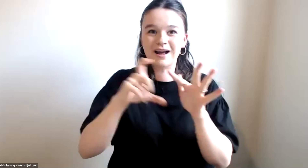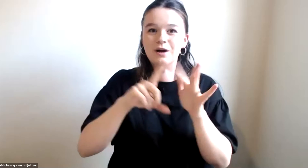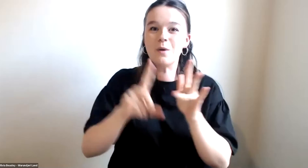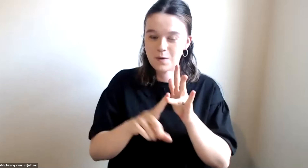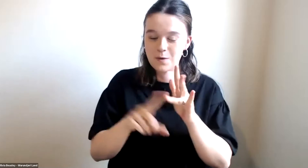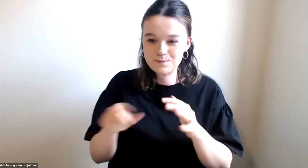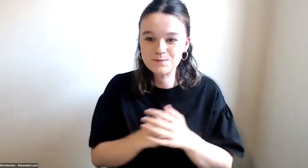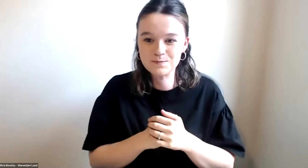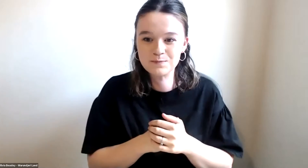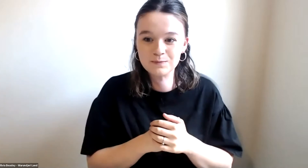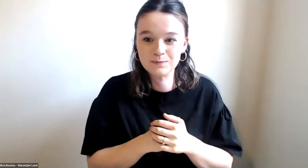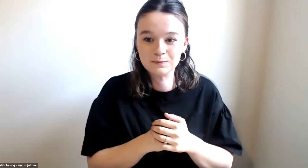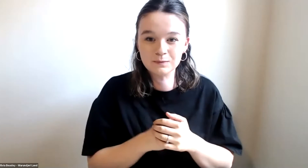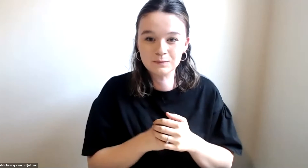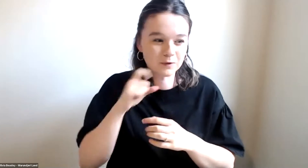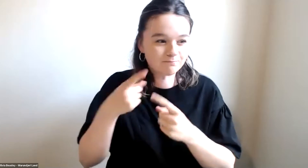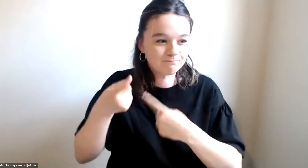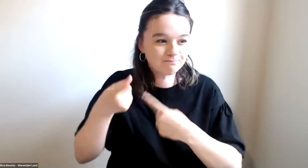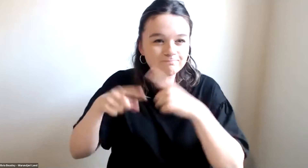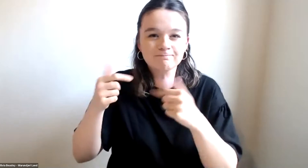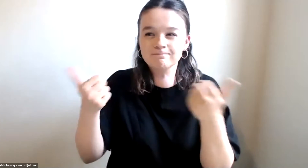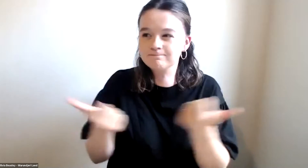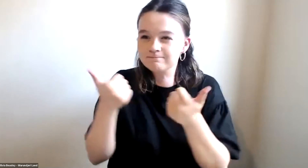our new Expression Australia CEO.